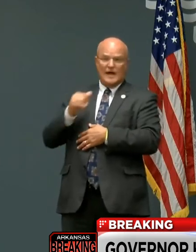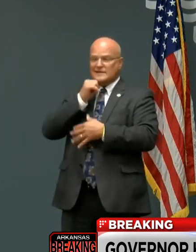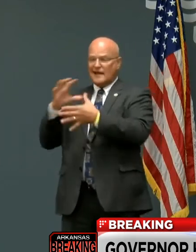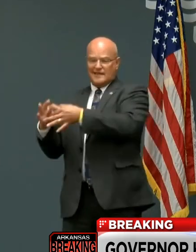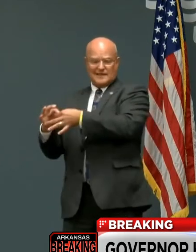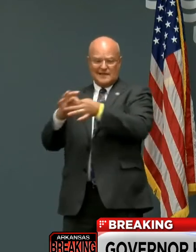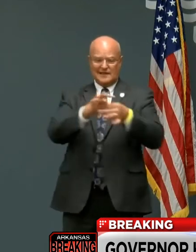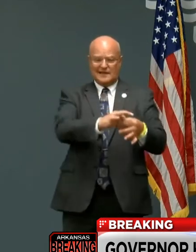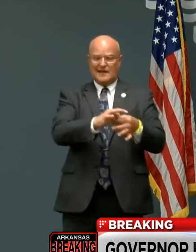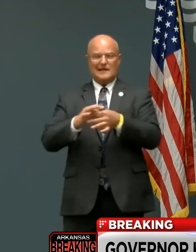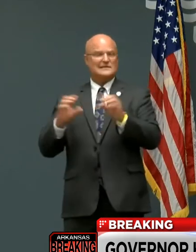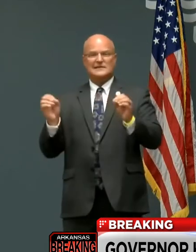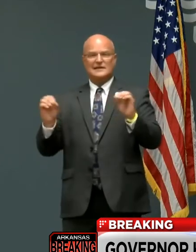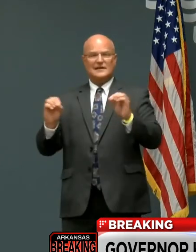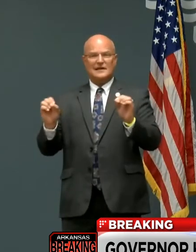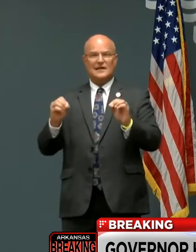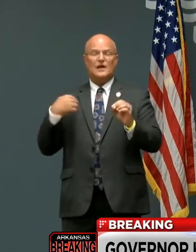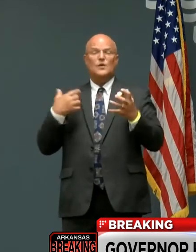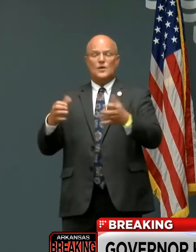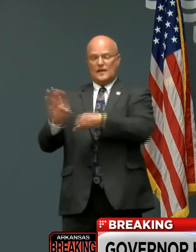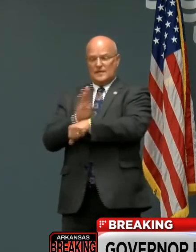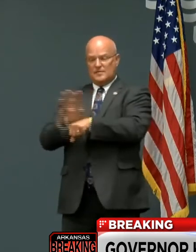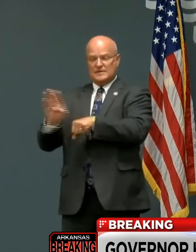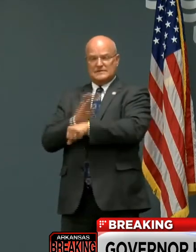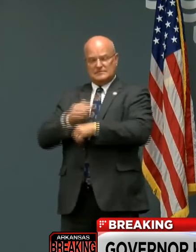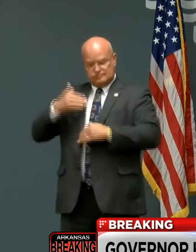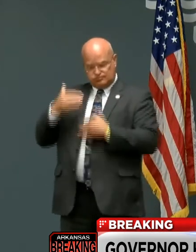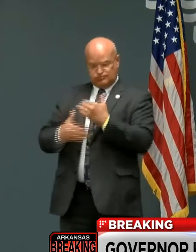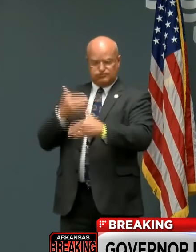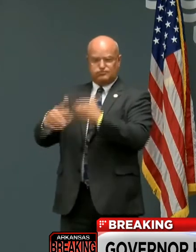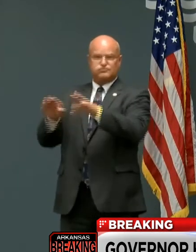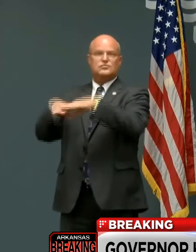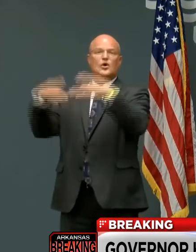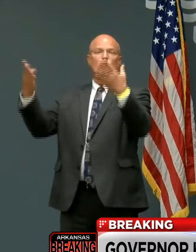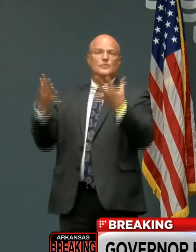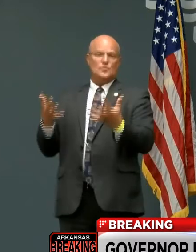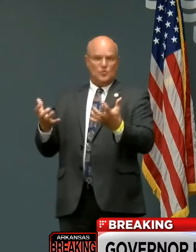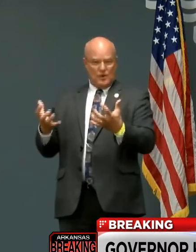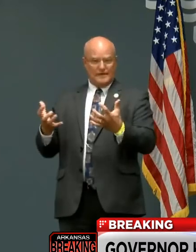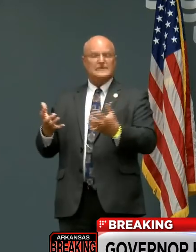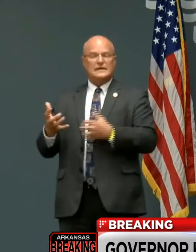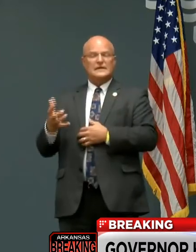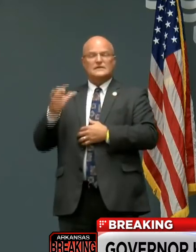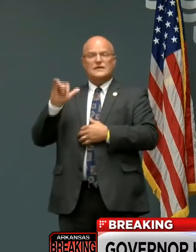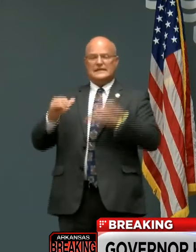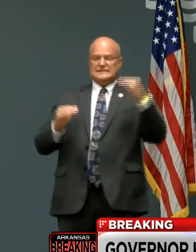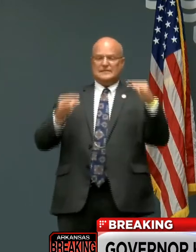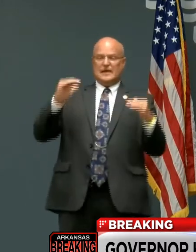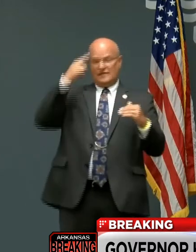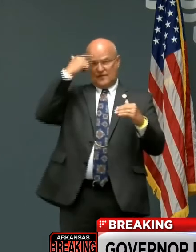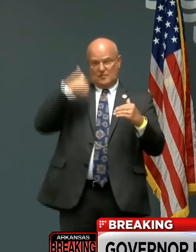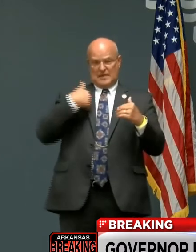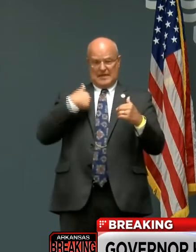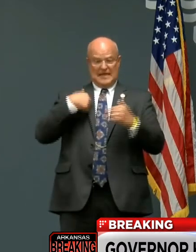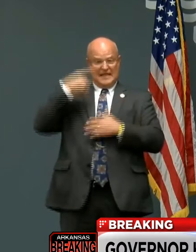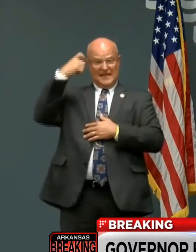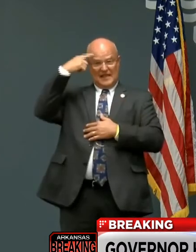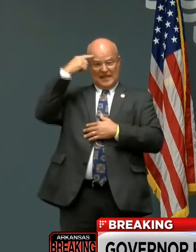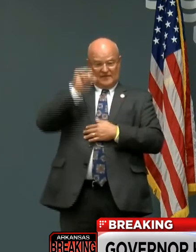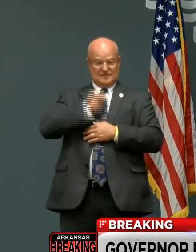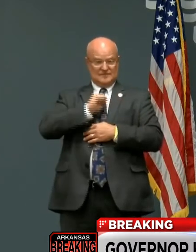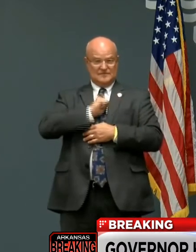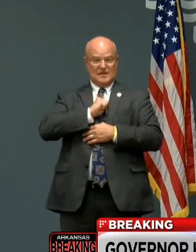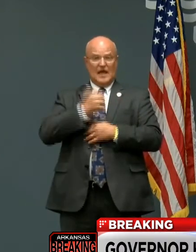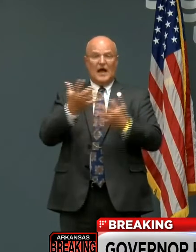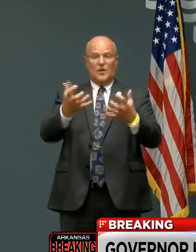that correlation, and we want our businesses to be able to continue open. And so it's a balance for me as governor. You like to